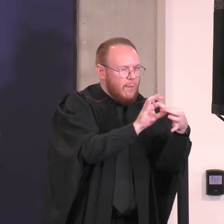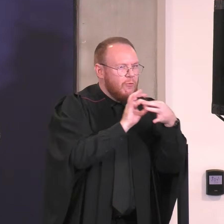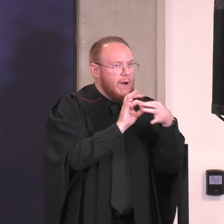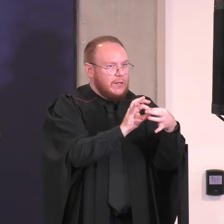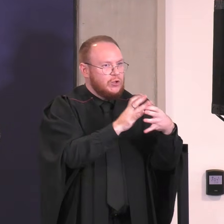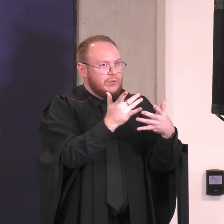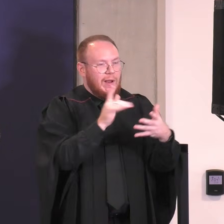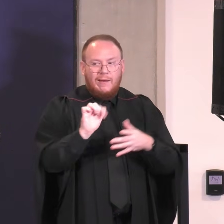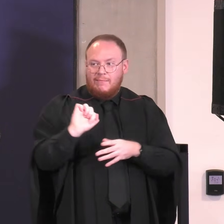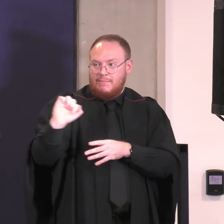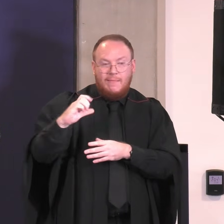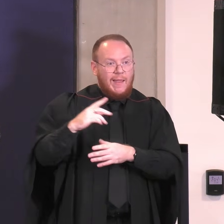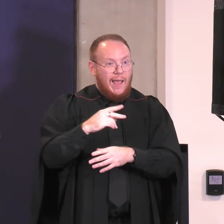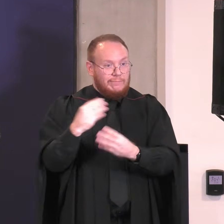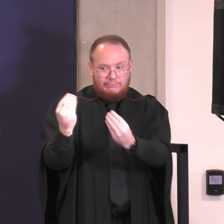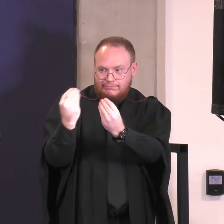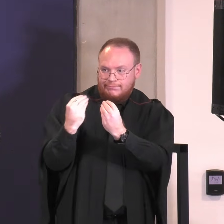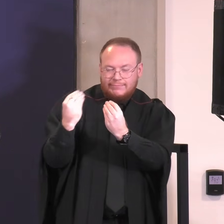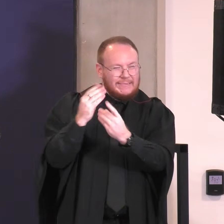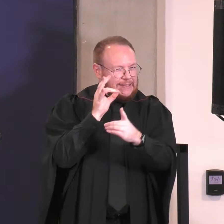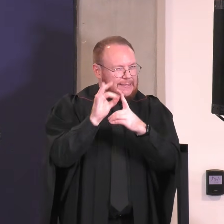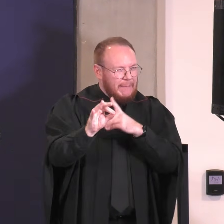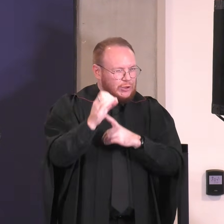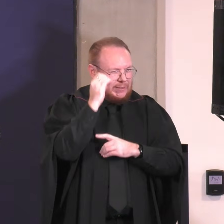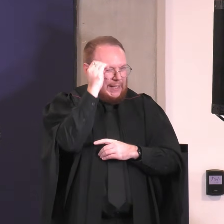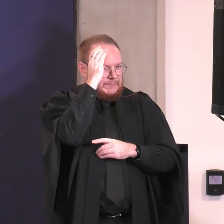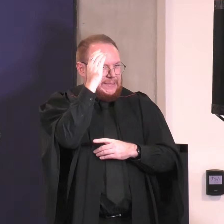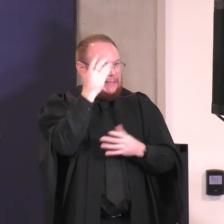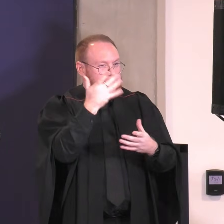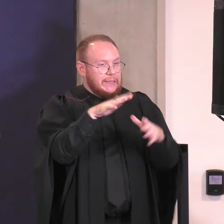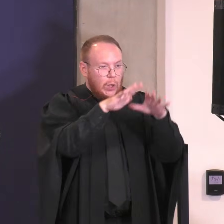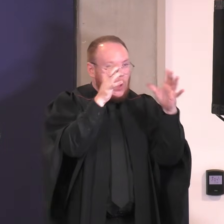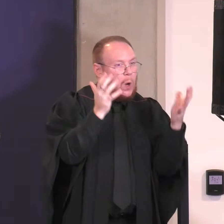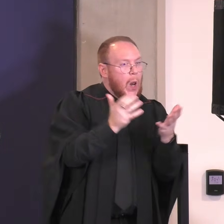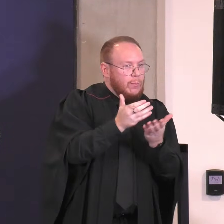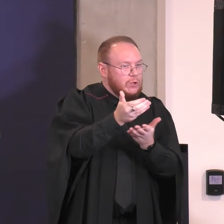who have specialist expertise in global security and justice.